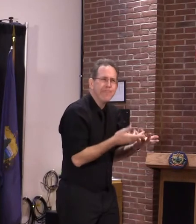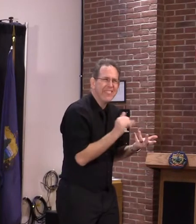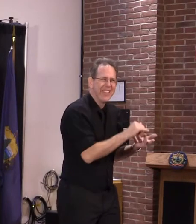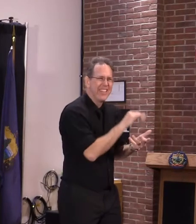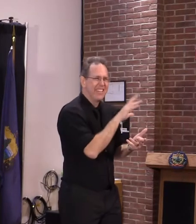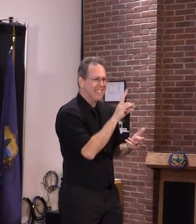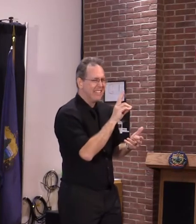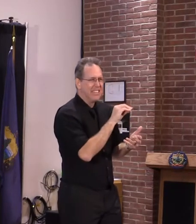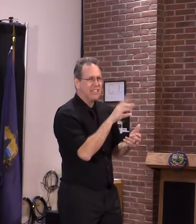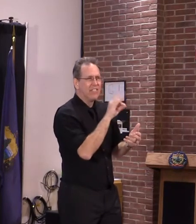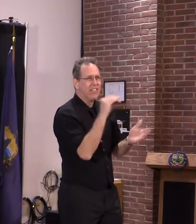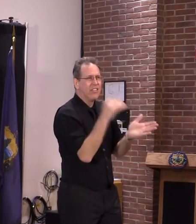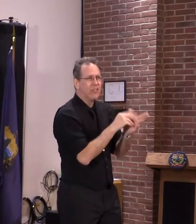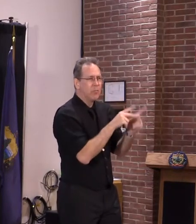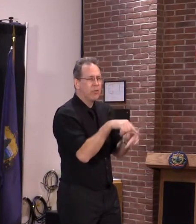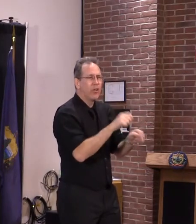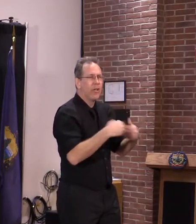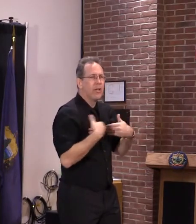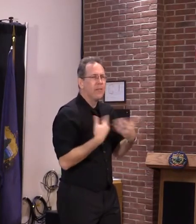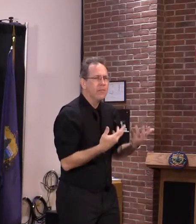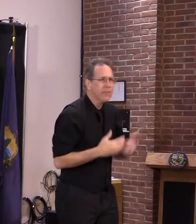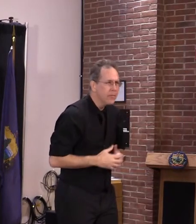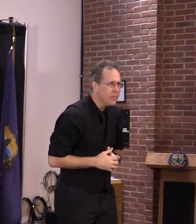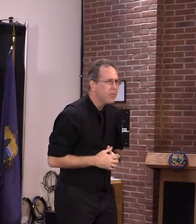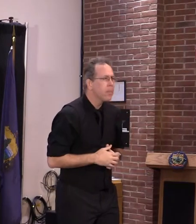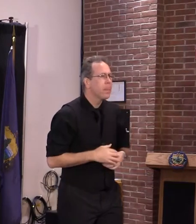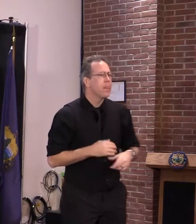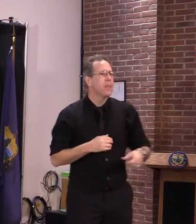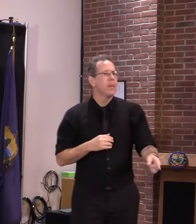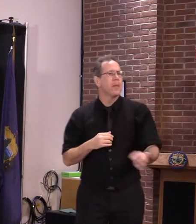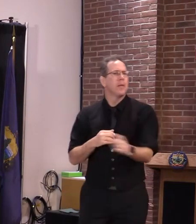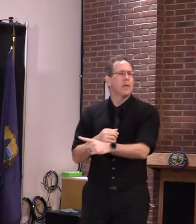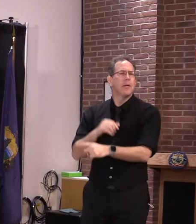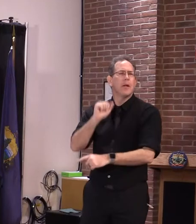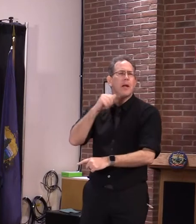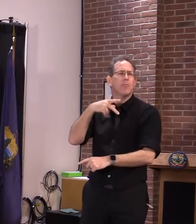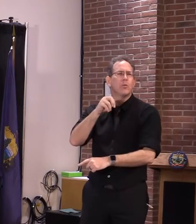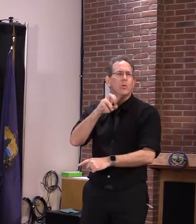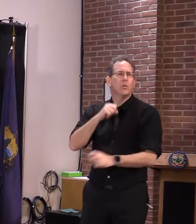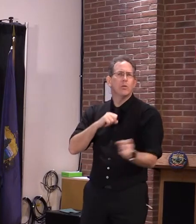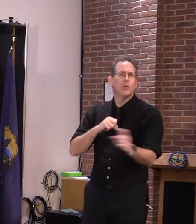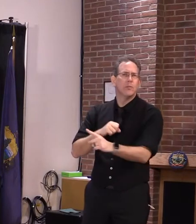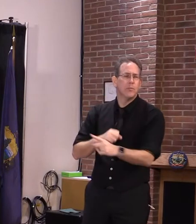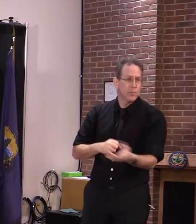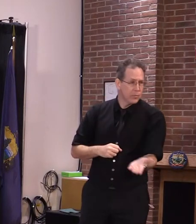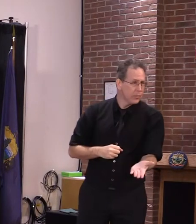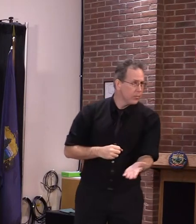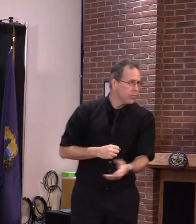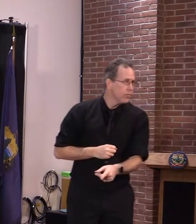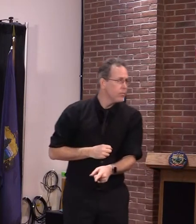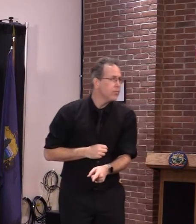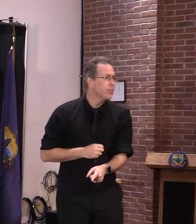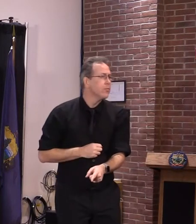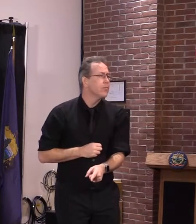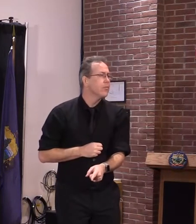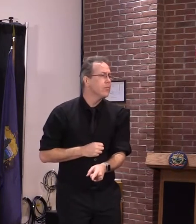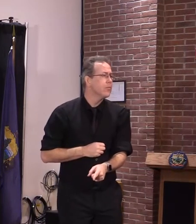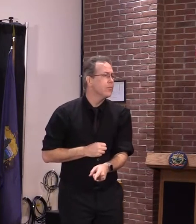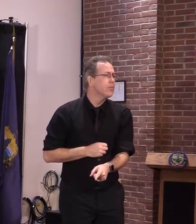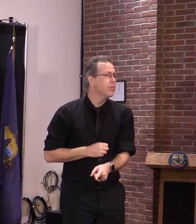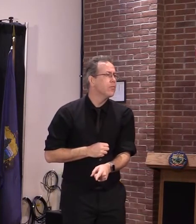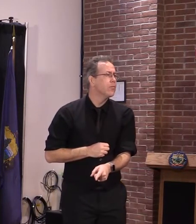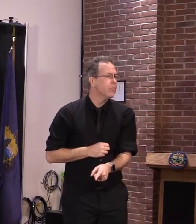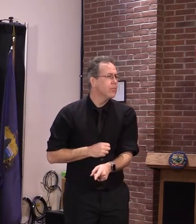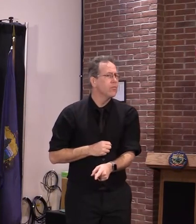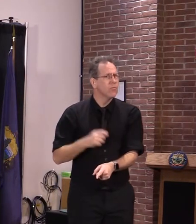Okay, and a final question on all of this. You keep asking encouraging people to get vaccinated or